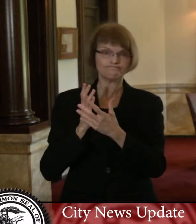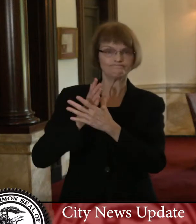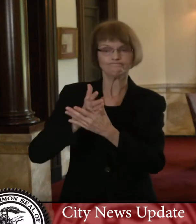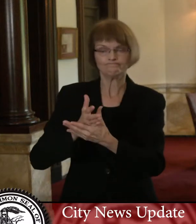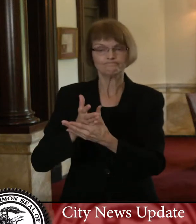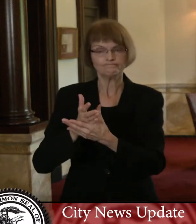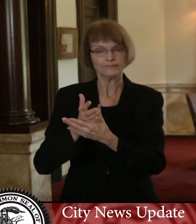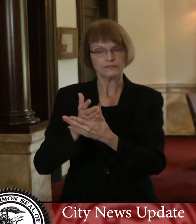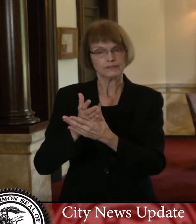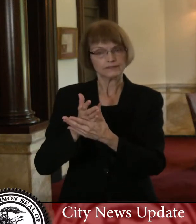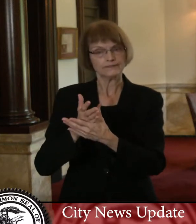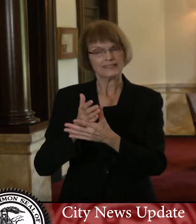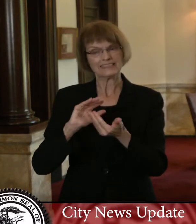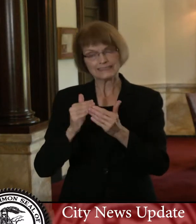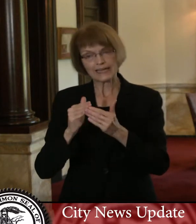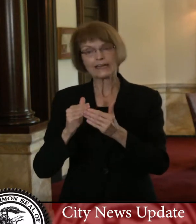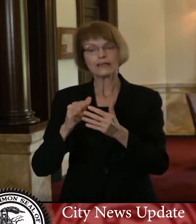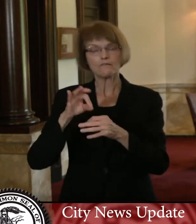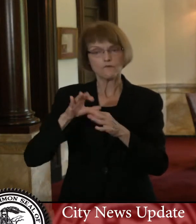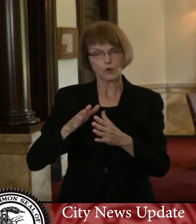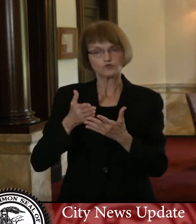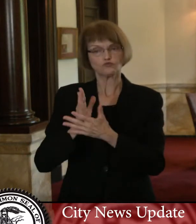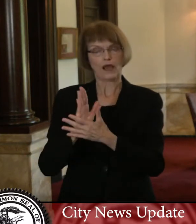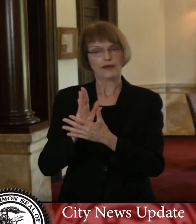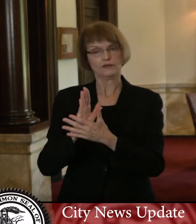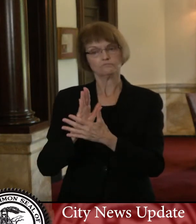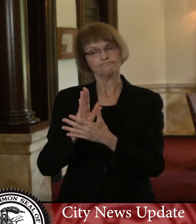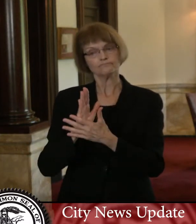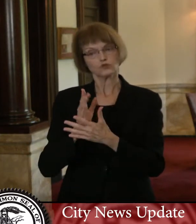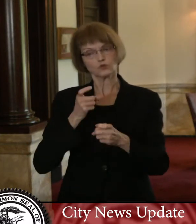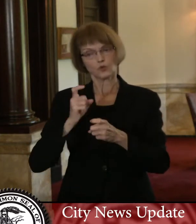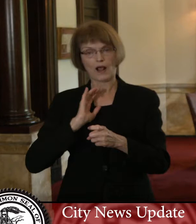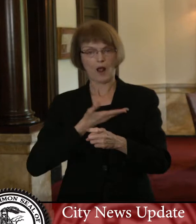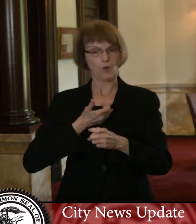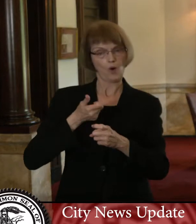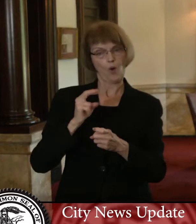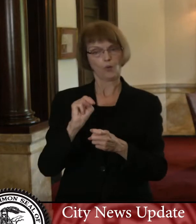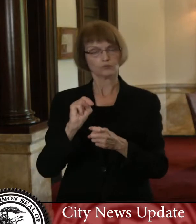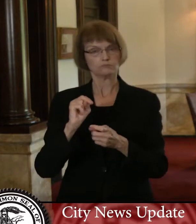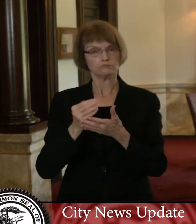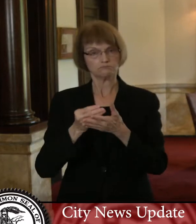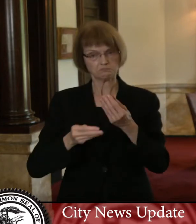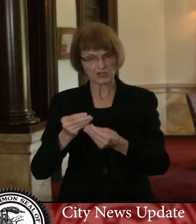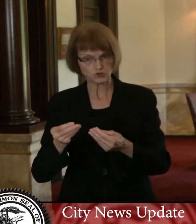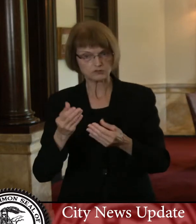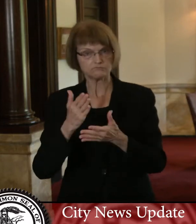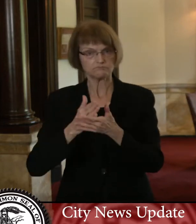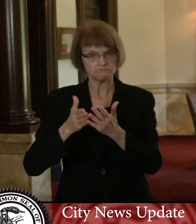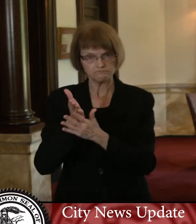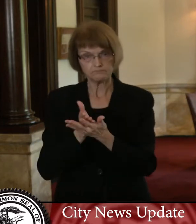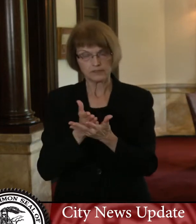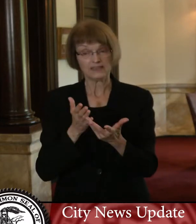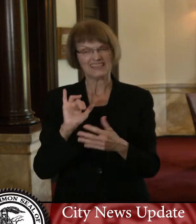voters to make our own budgetary decisions, just as they have done when they took away our minimum wage